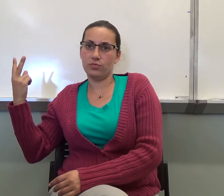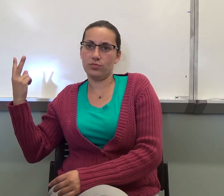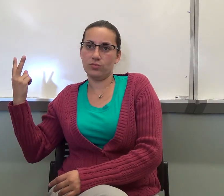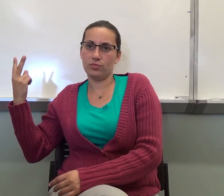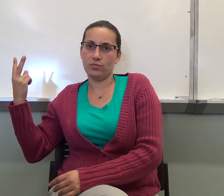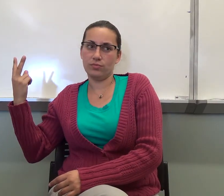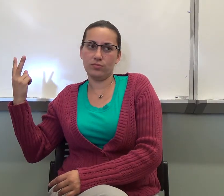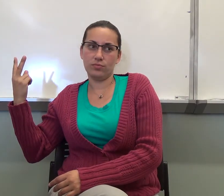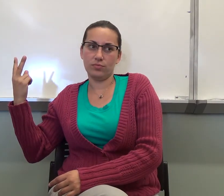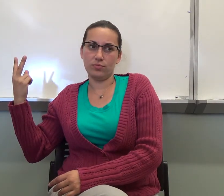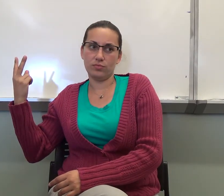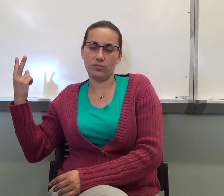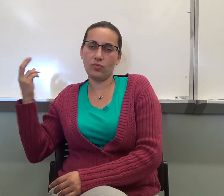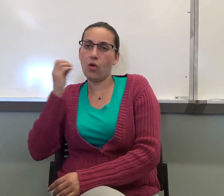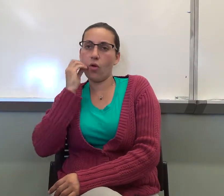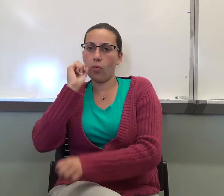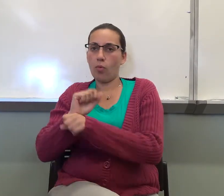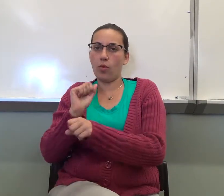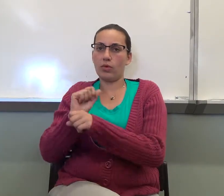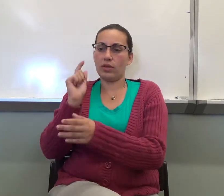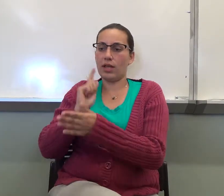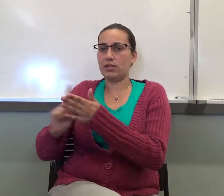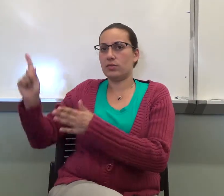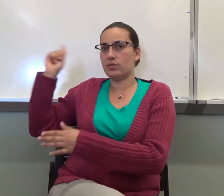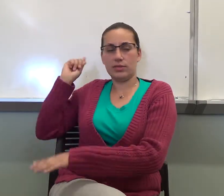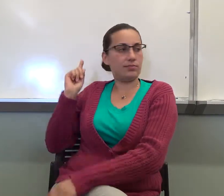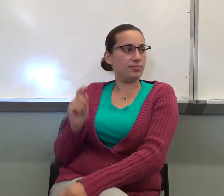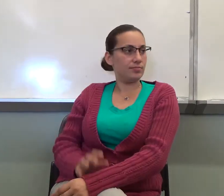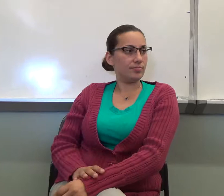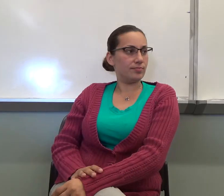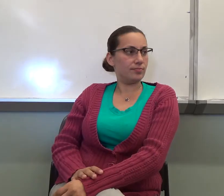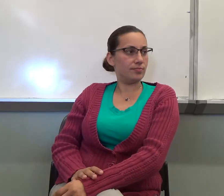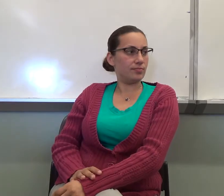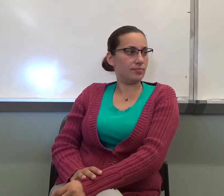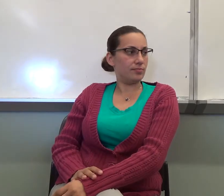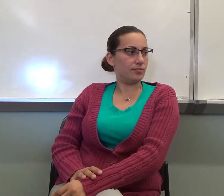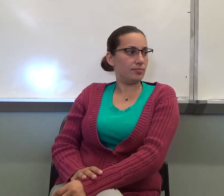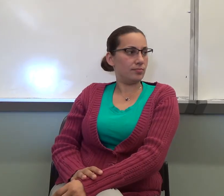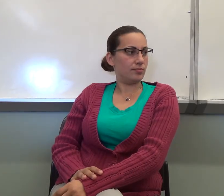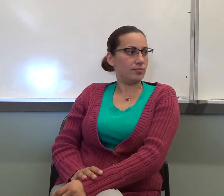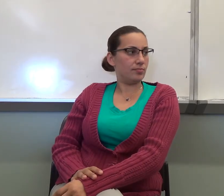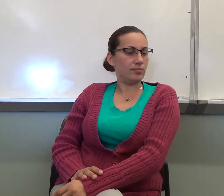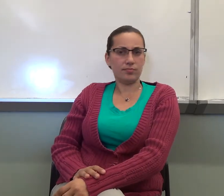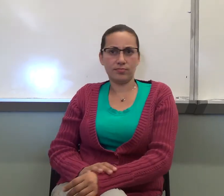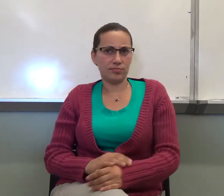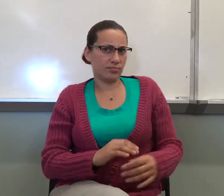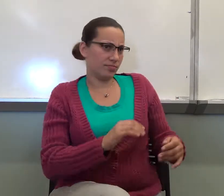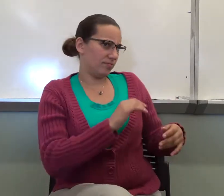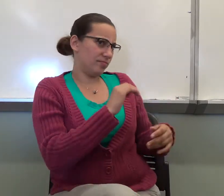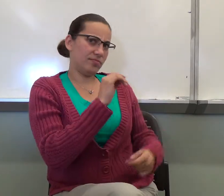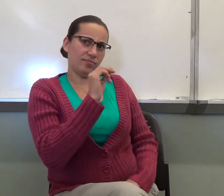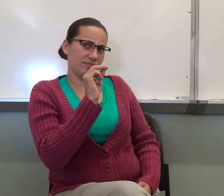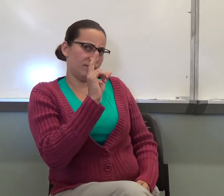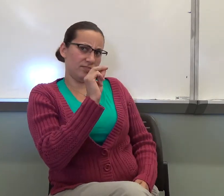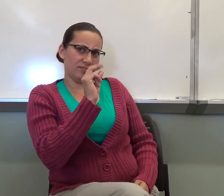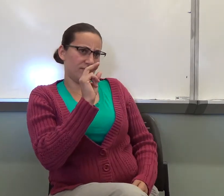Wasn't it similar to open to? Wasn't it similar to this? No, I don't think so. We haven't done the descriptive law